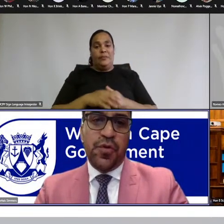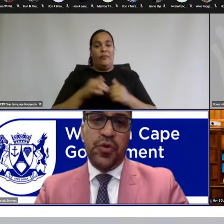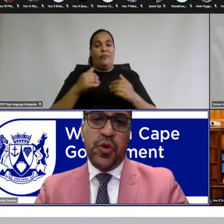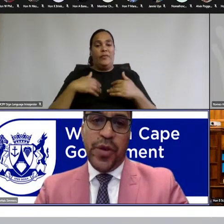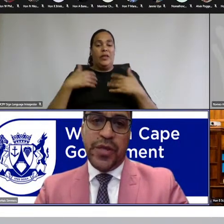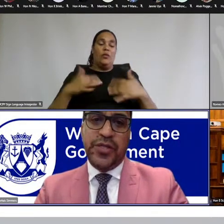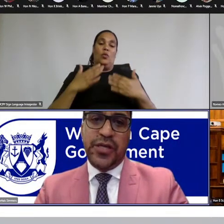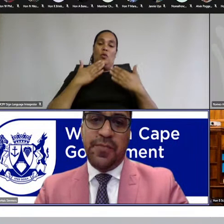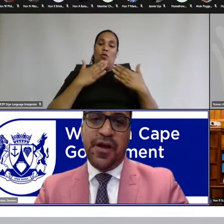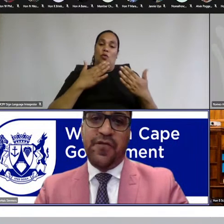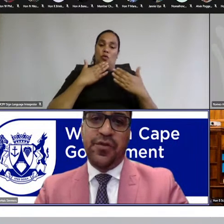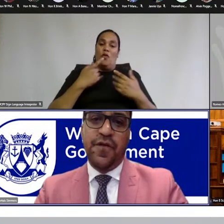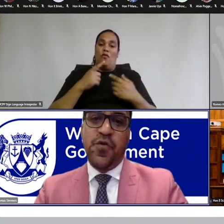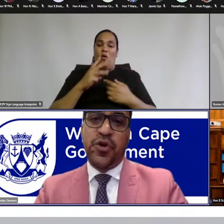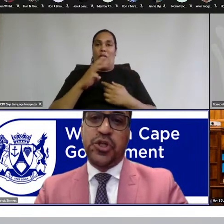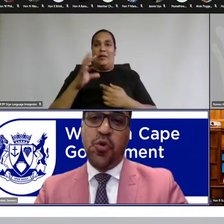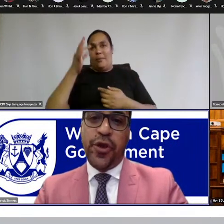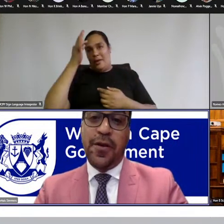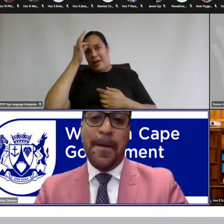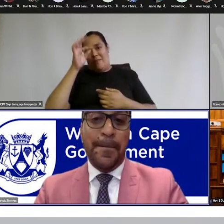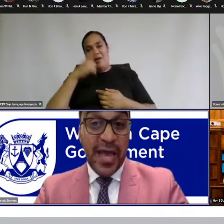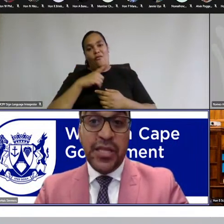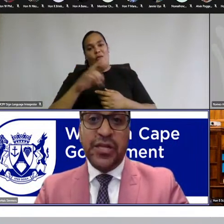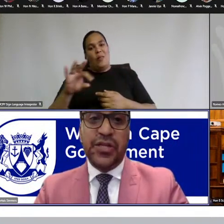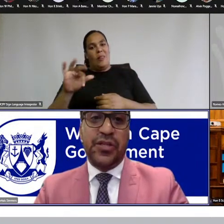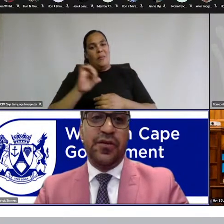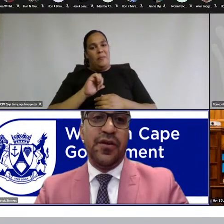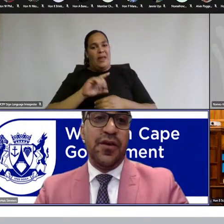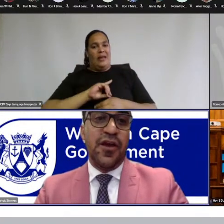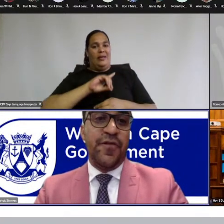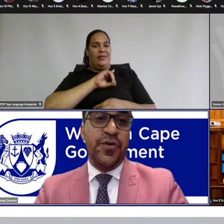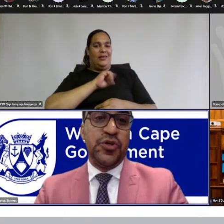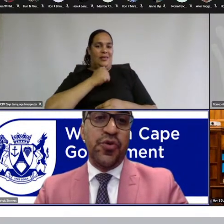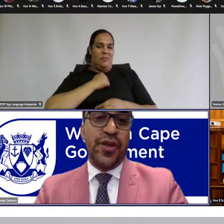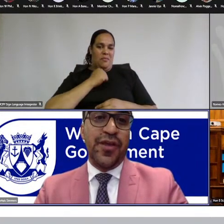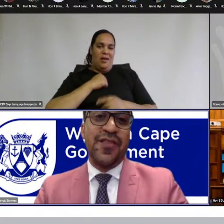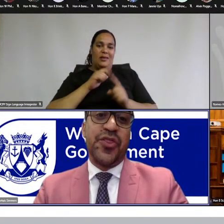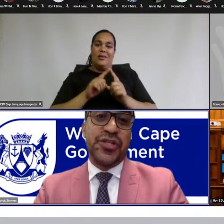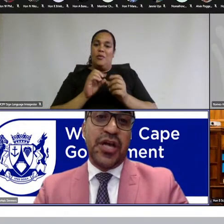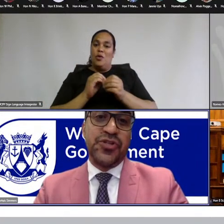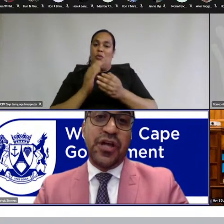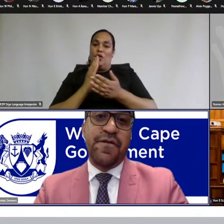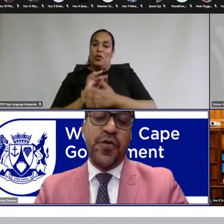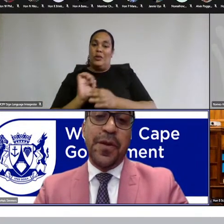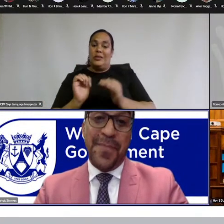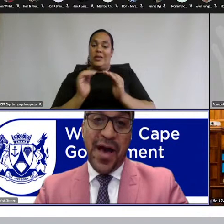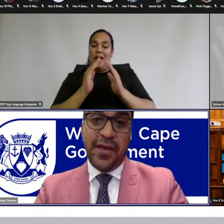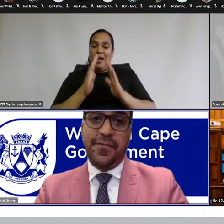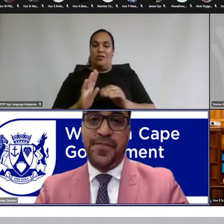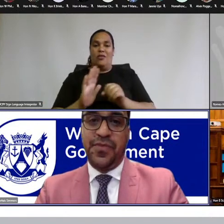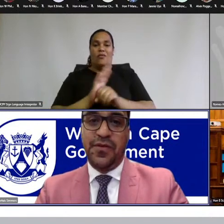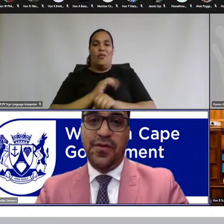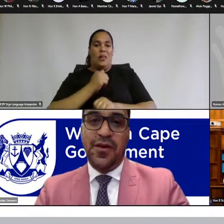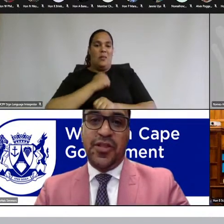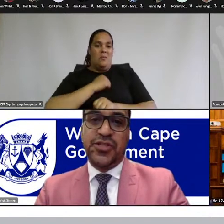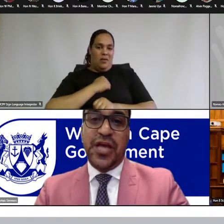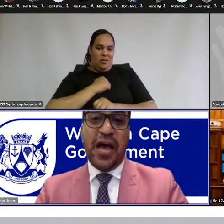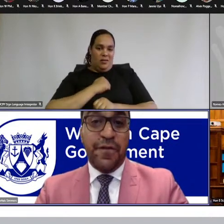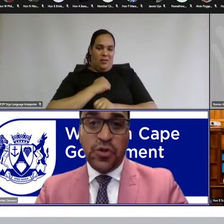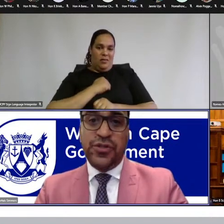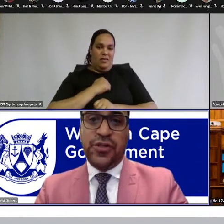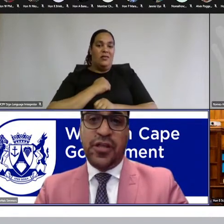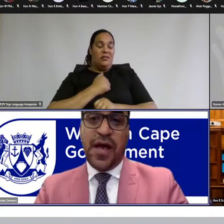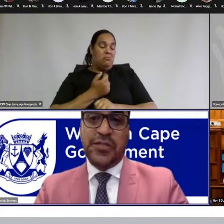truly thankful to the Western Cape government for restoring my dignity and for ensuring that this house is now fully mine. It